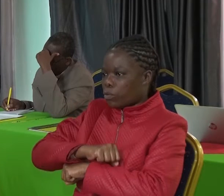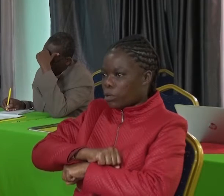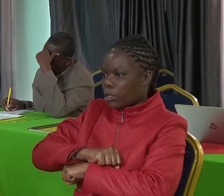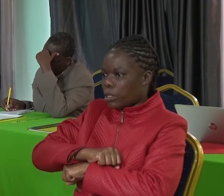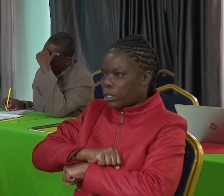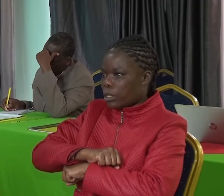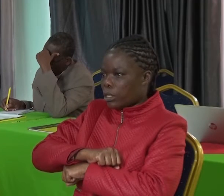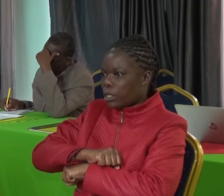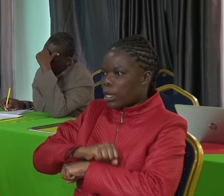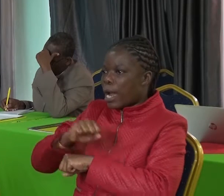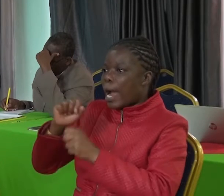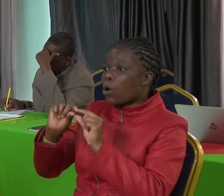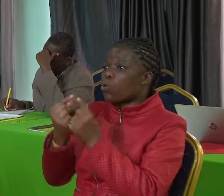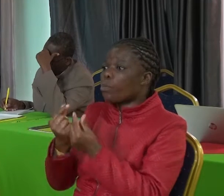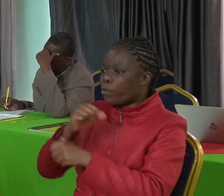intertwined,